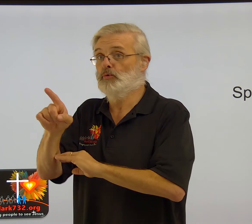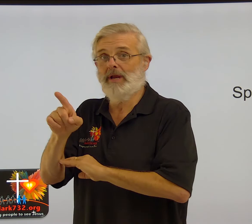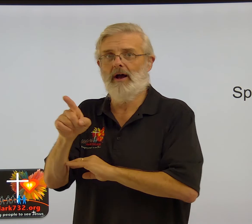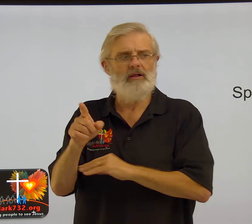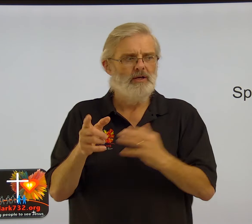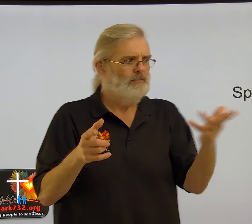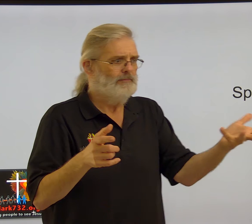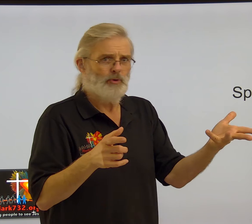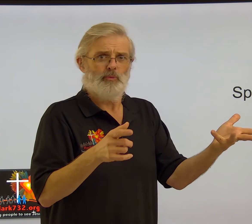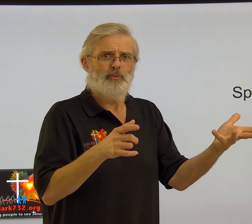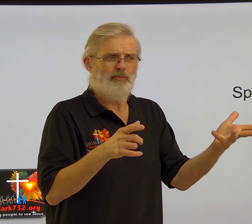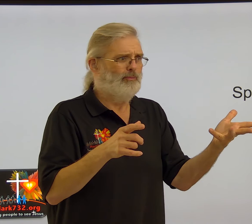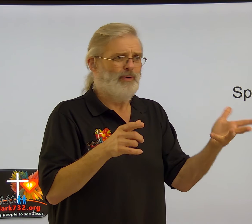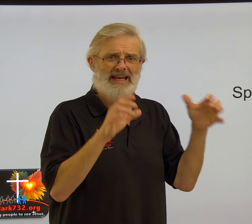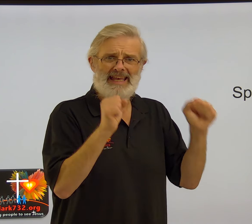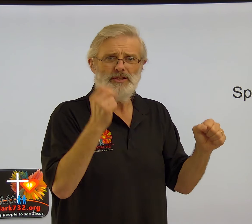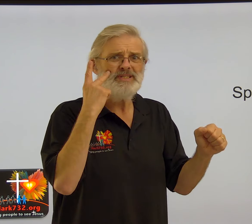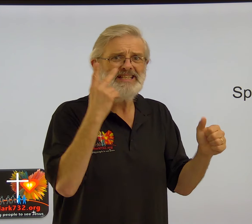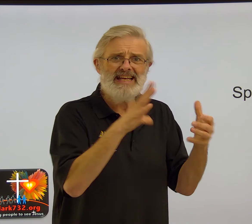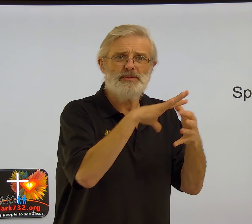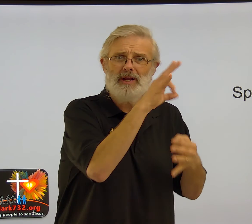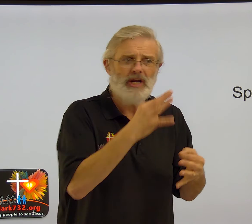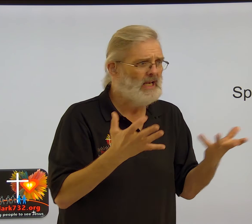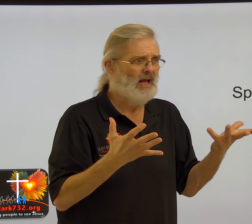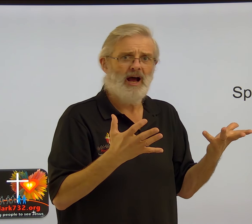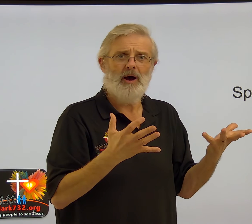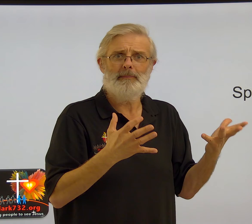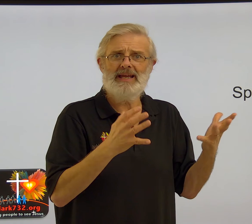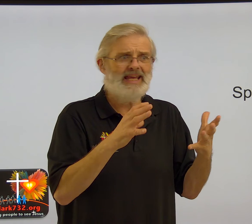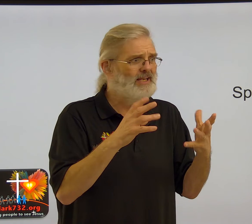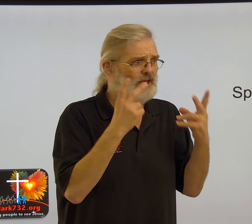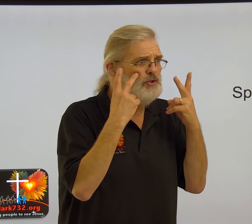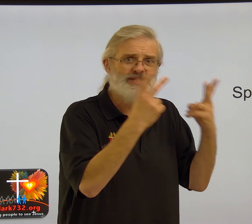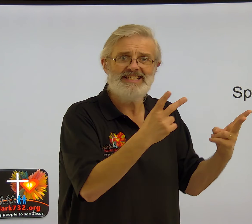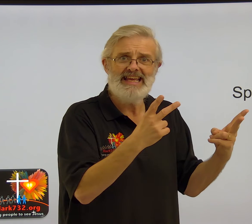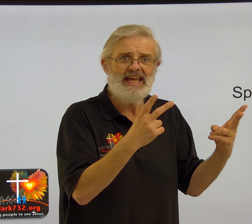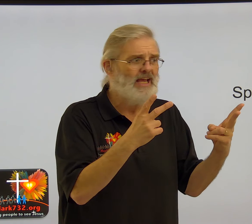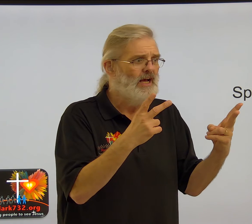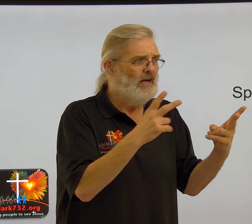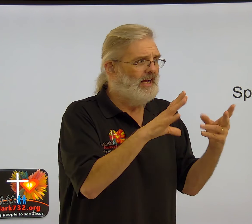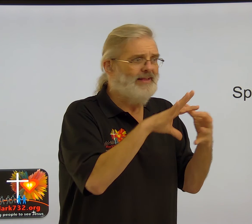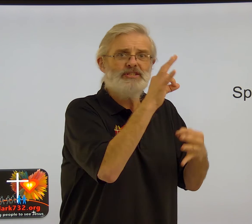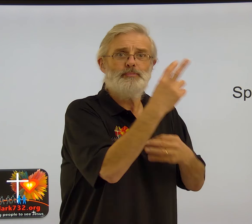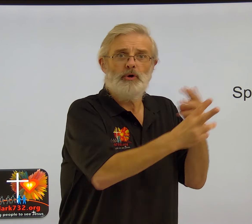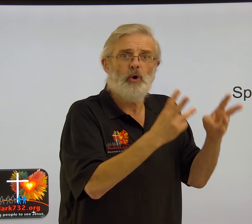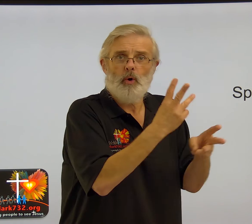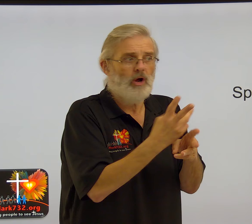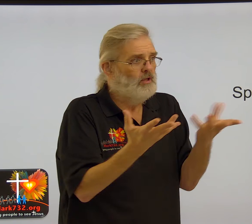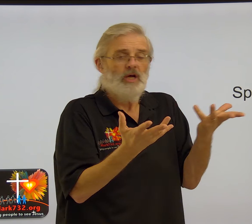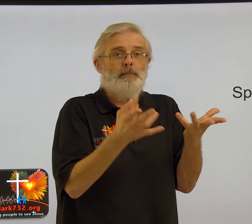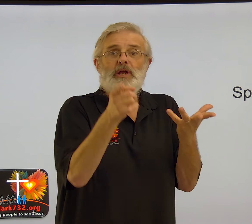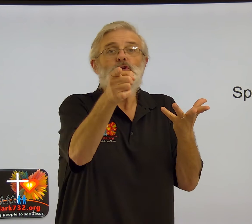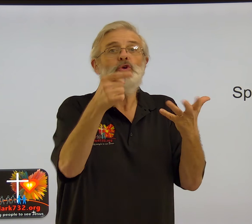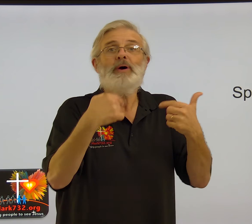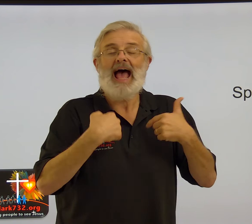real. Can you see a spirit? Can you see in the spirit world? You and